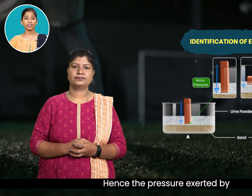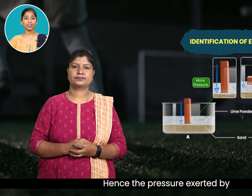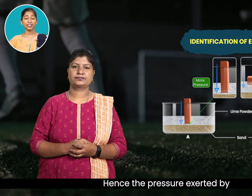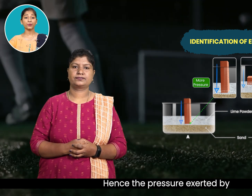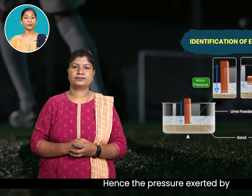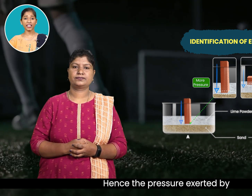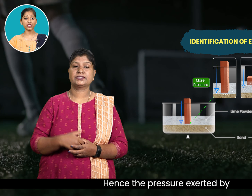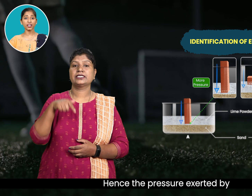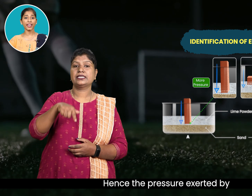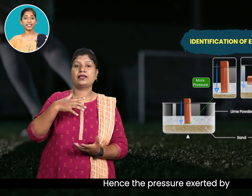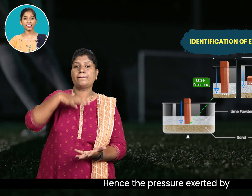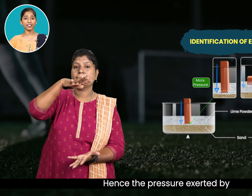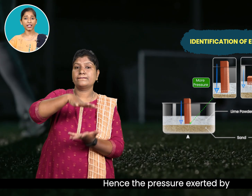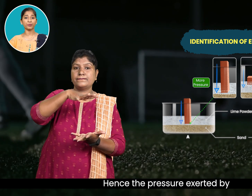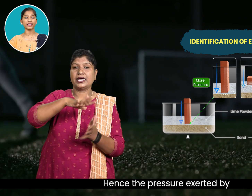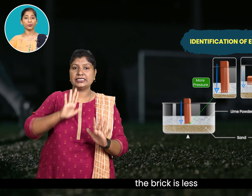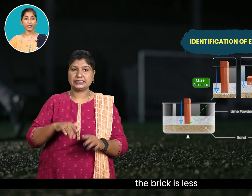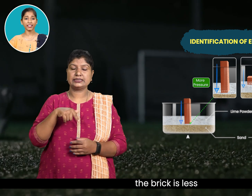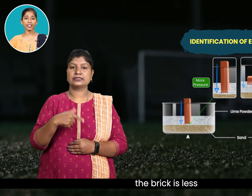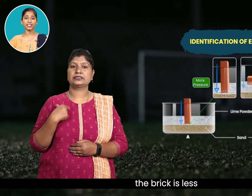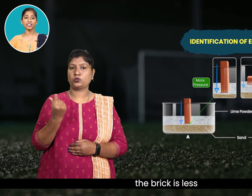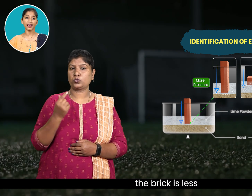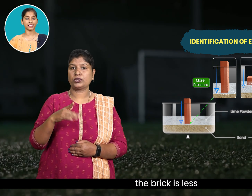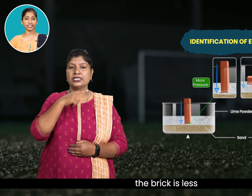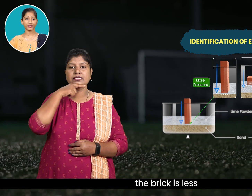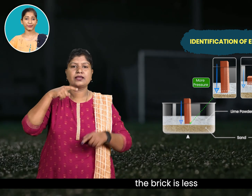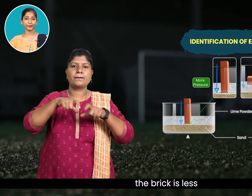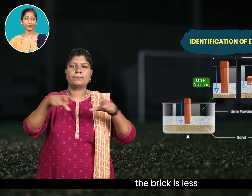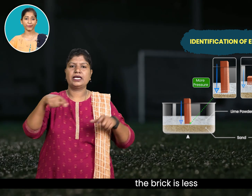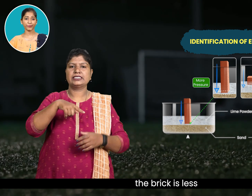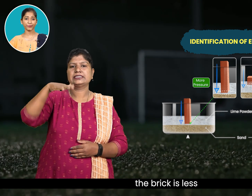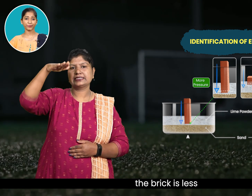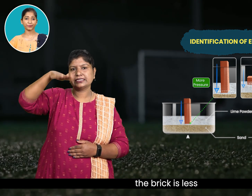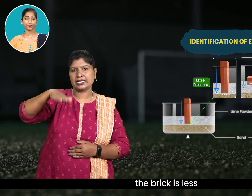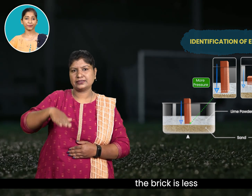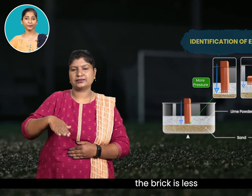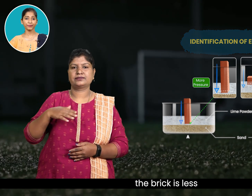Hence, the pressure exerted by the brick is less.